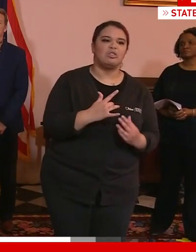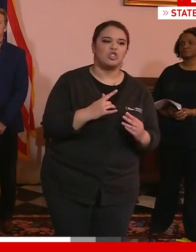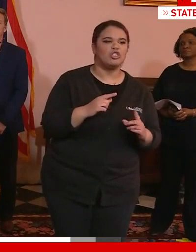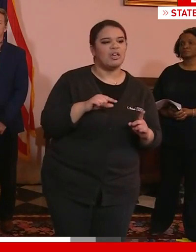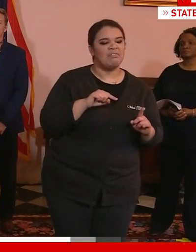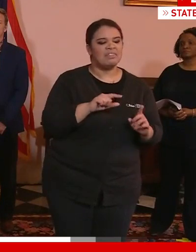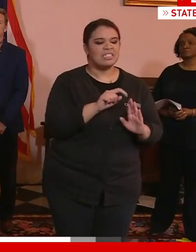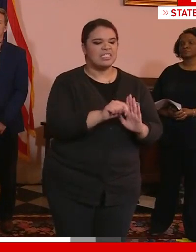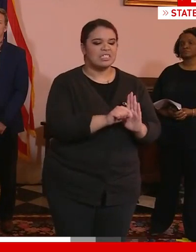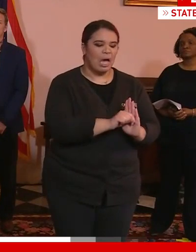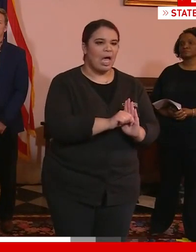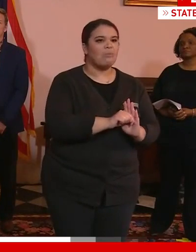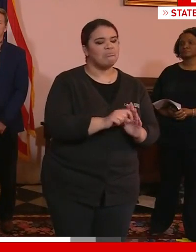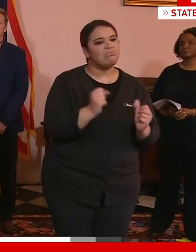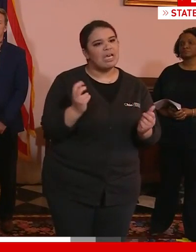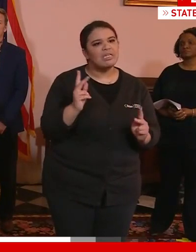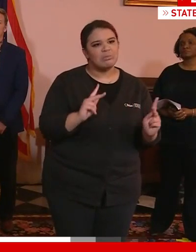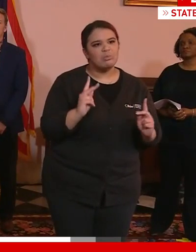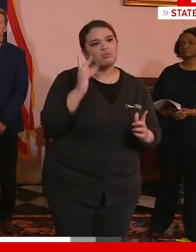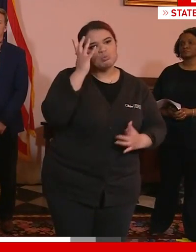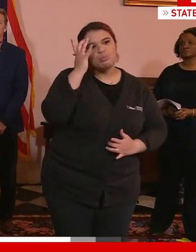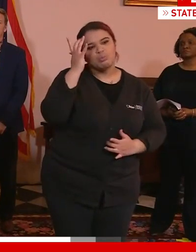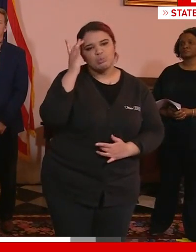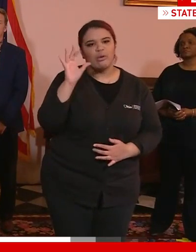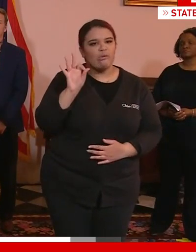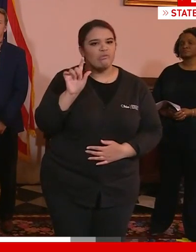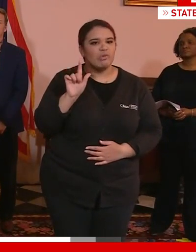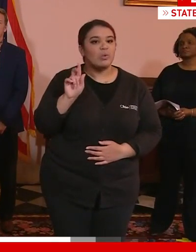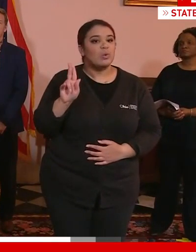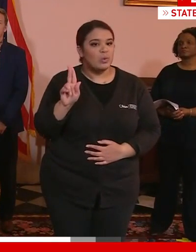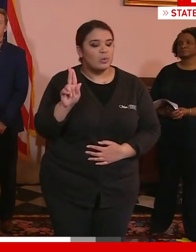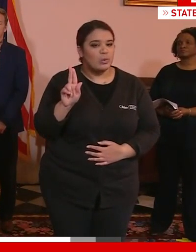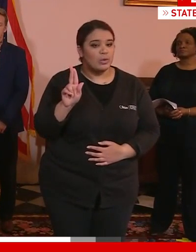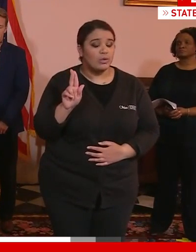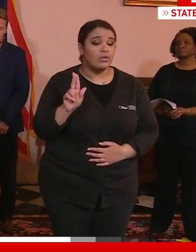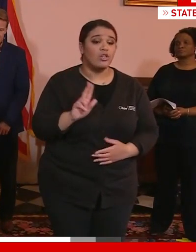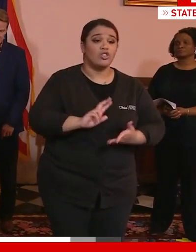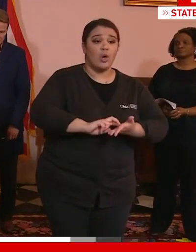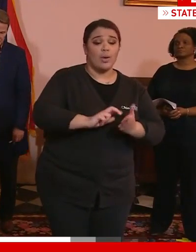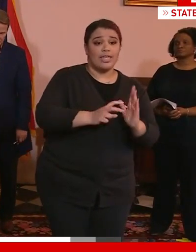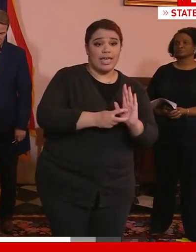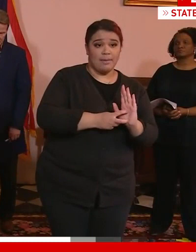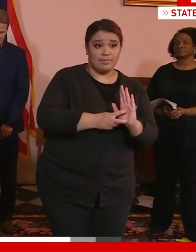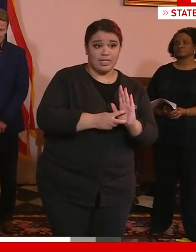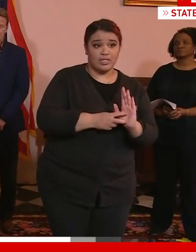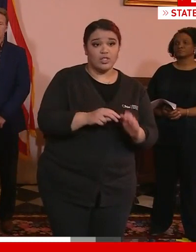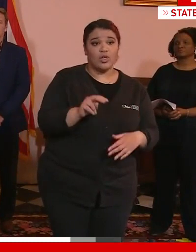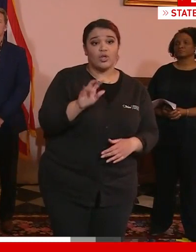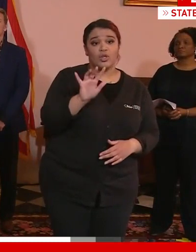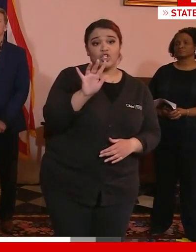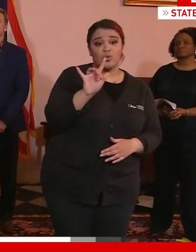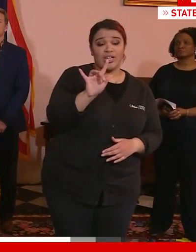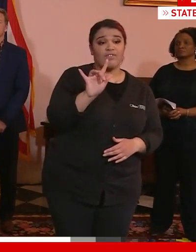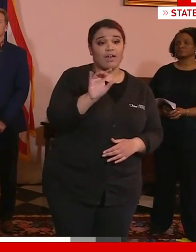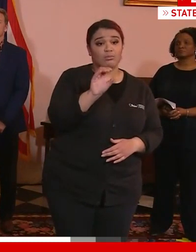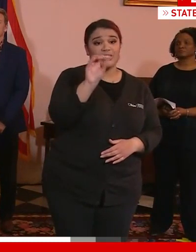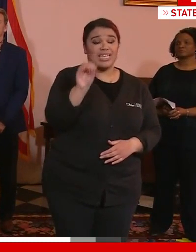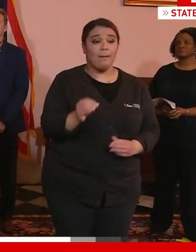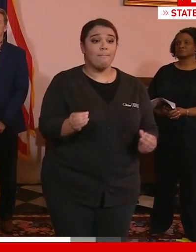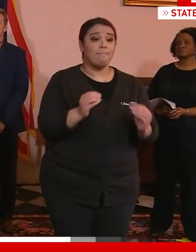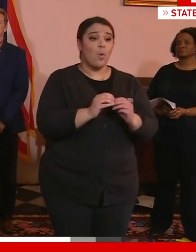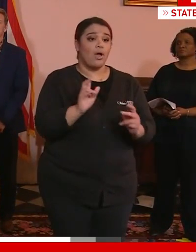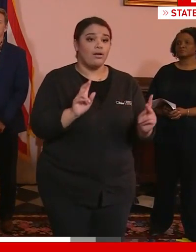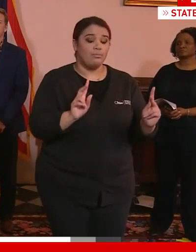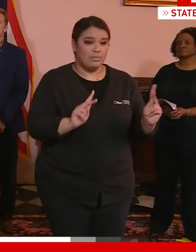influenza. And so that is to say that we can safely surge another 25% without doing anything extraordinary at all. Let me give